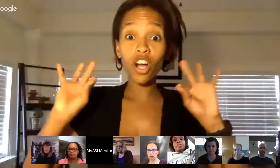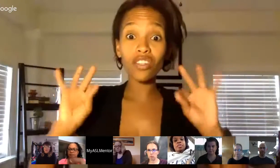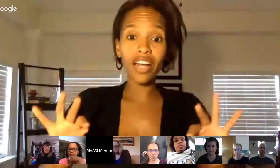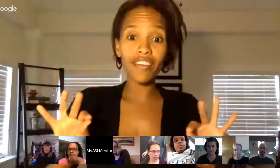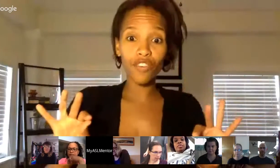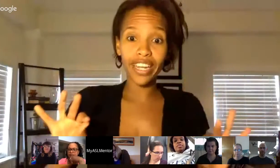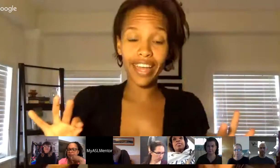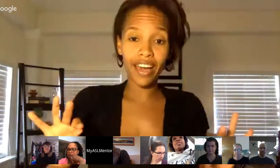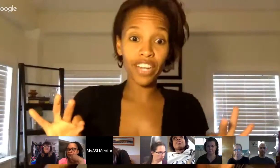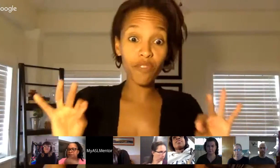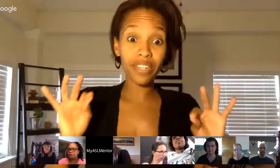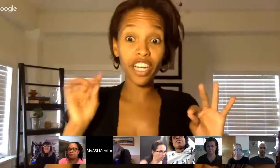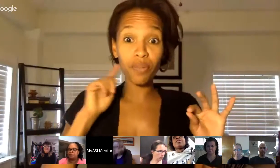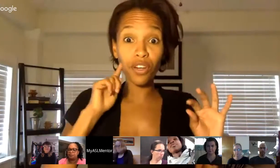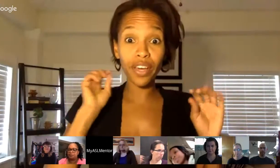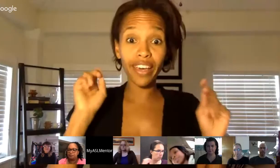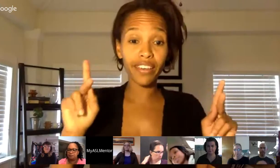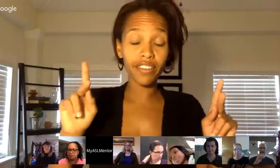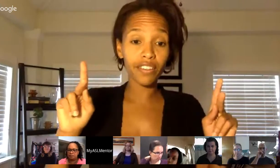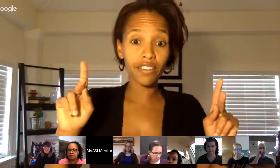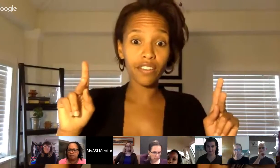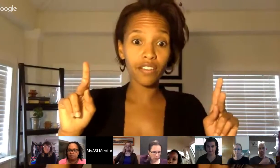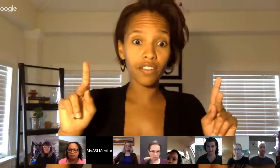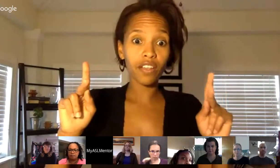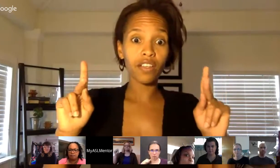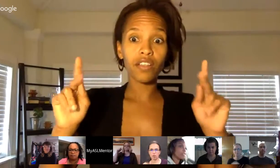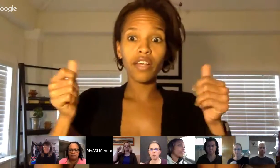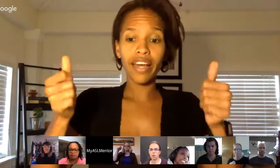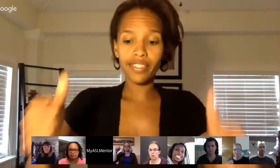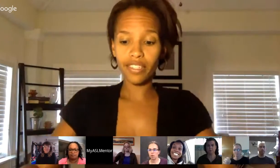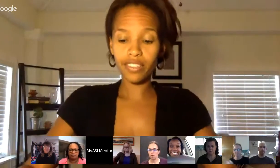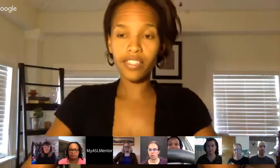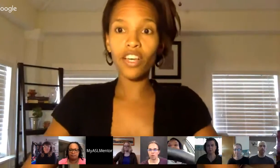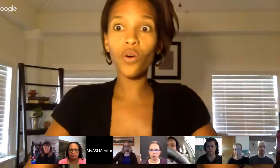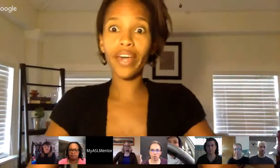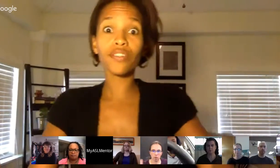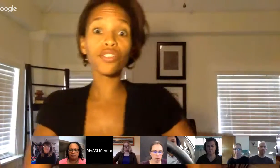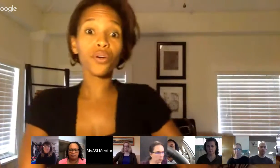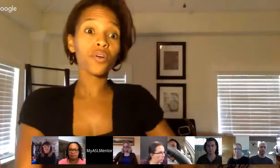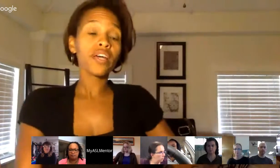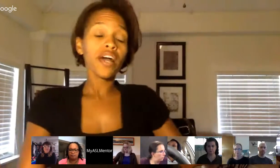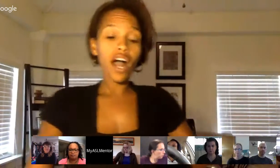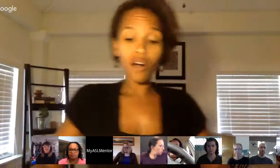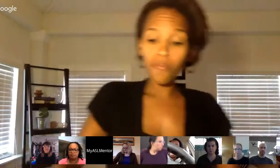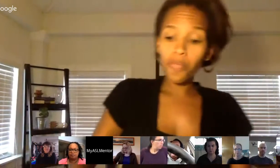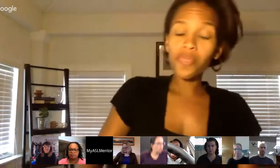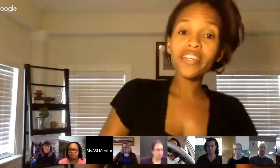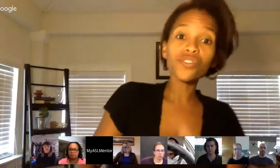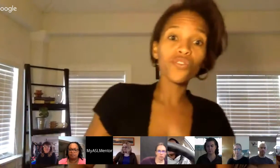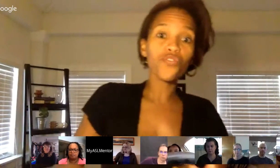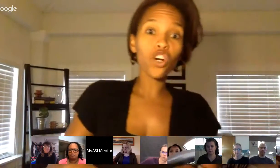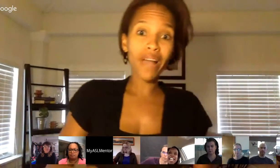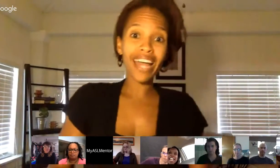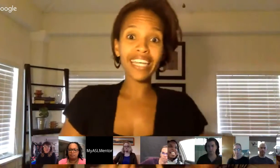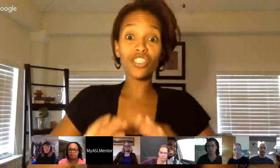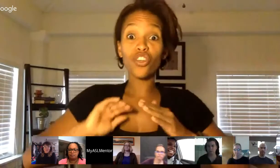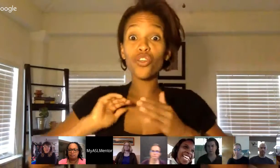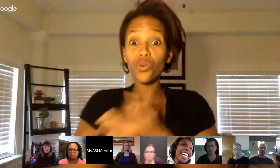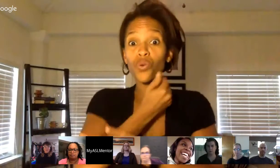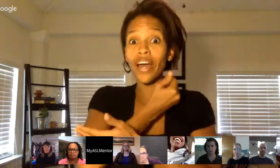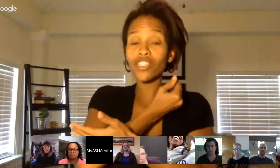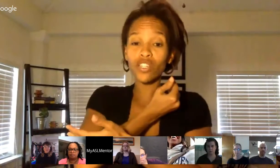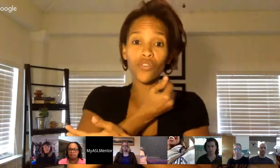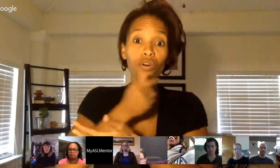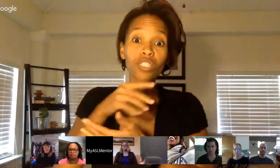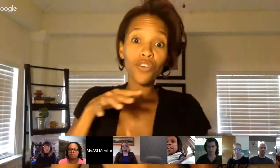Okay, we are live right now. Can everybody hear me okay? Excellent. Okay, so this format is